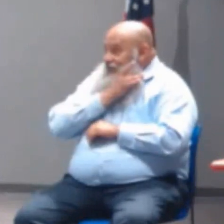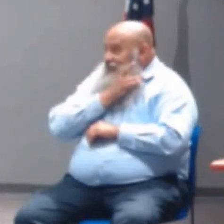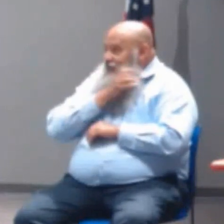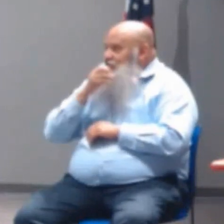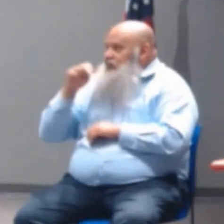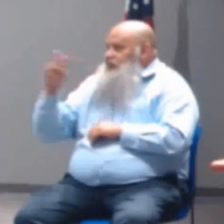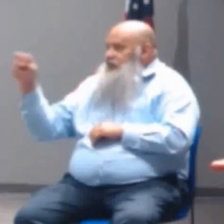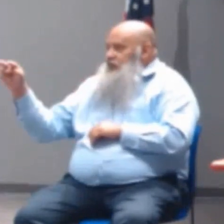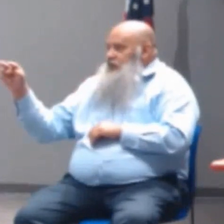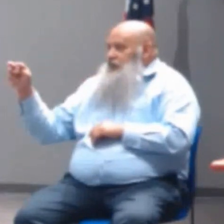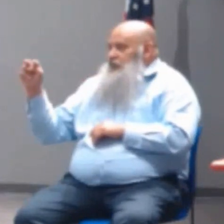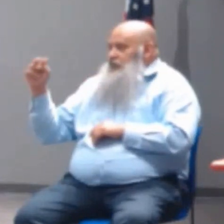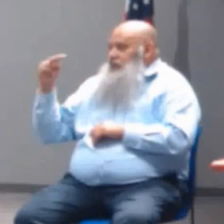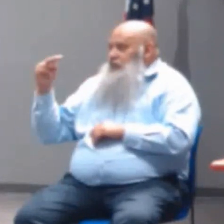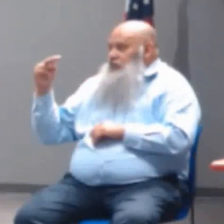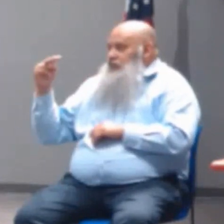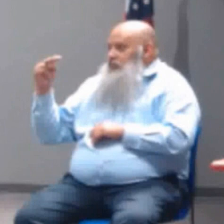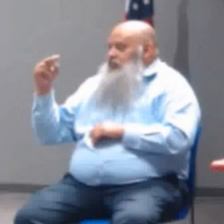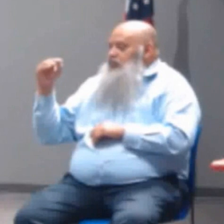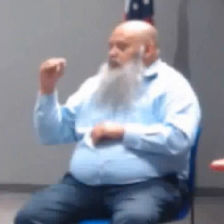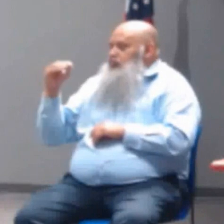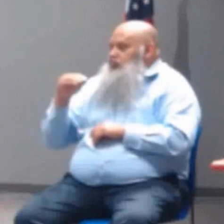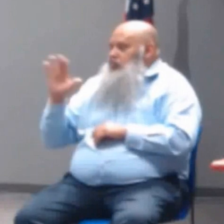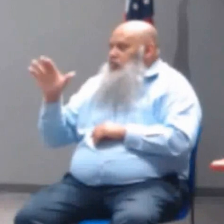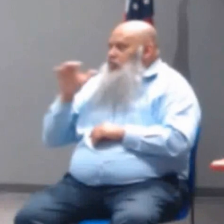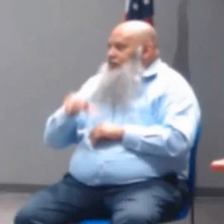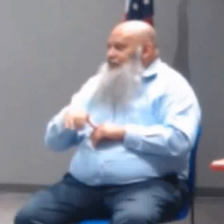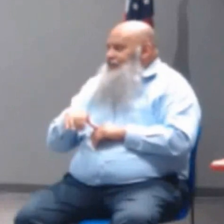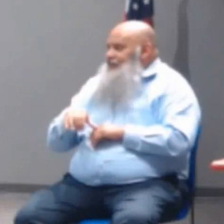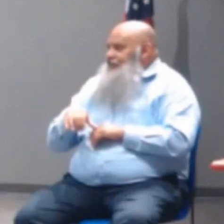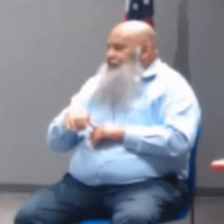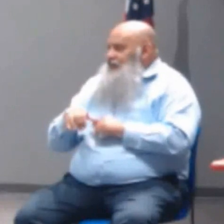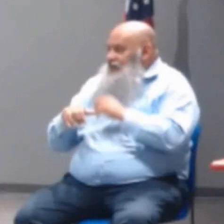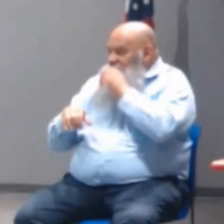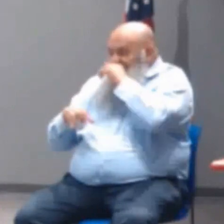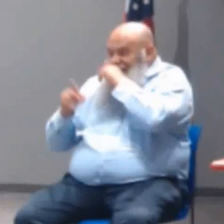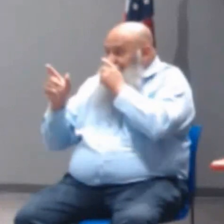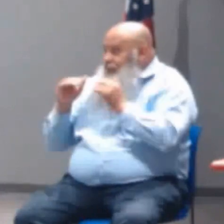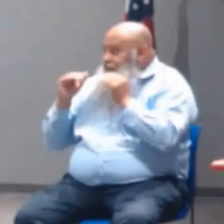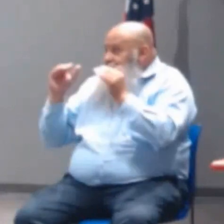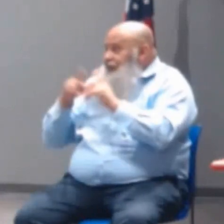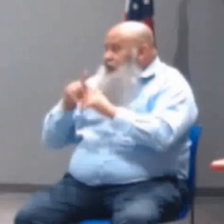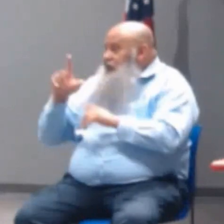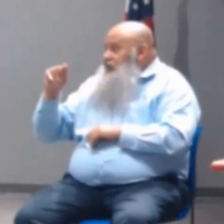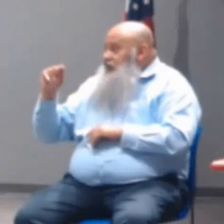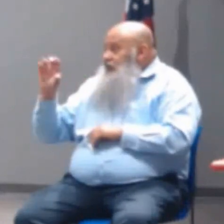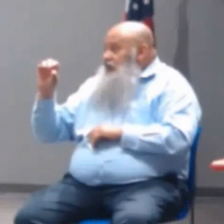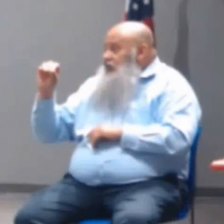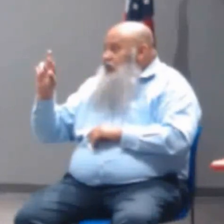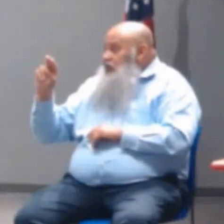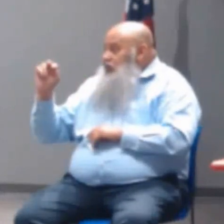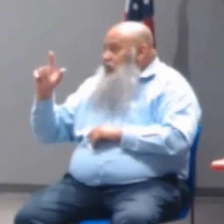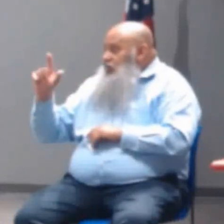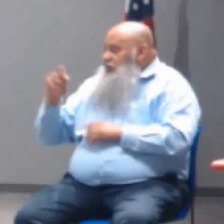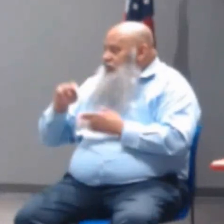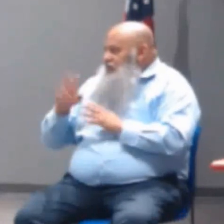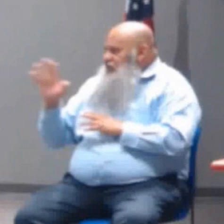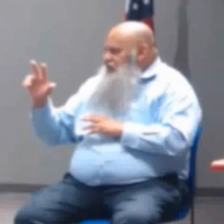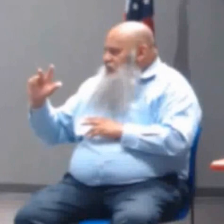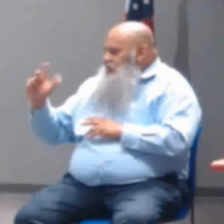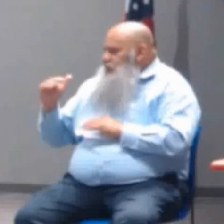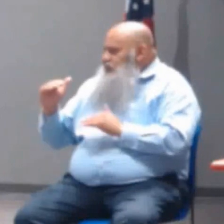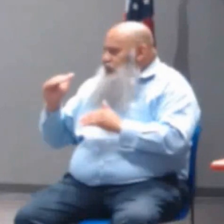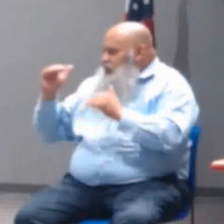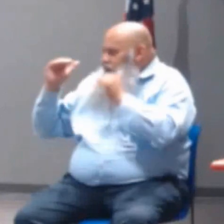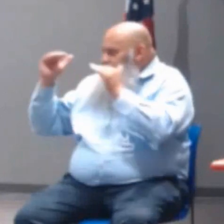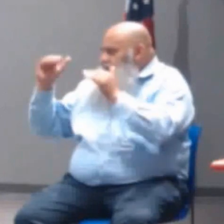she leaned over and she kissed her wife. And she was promoted to lieutenant colonel, so it was at least her third promotion. And it